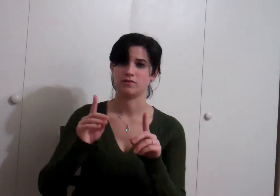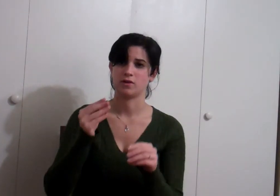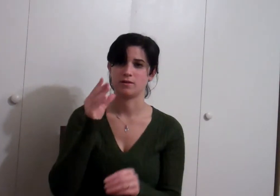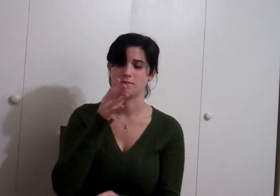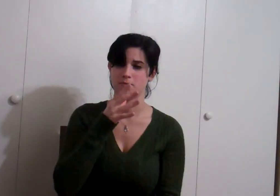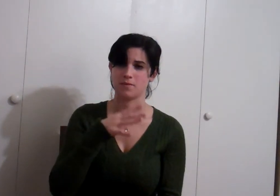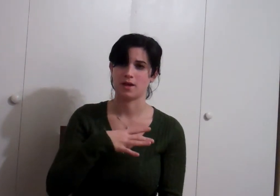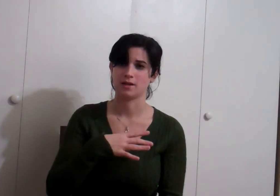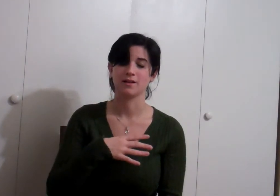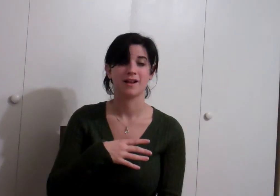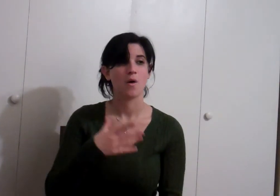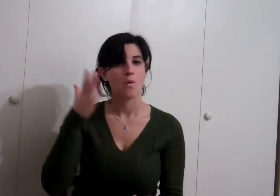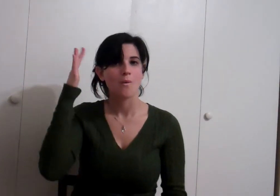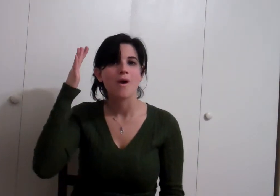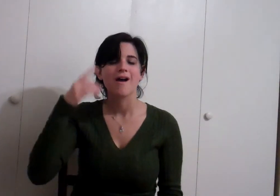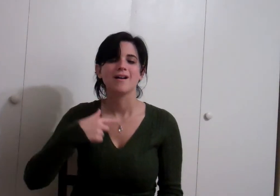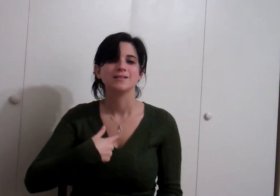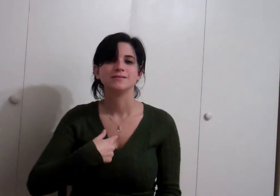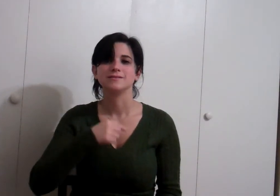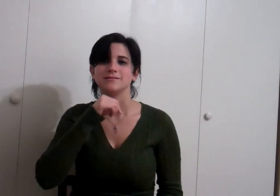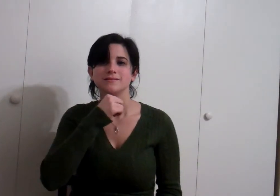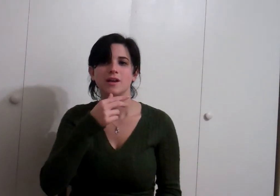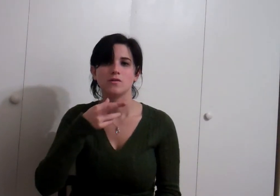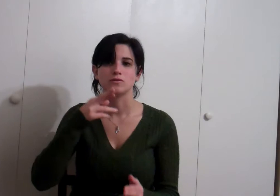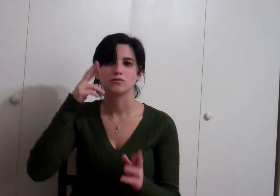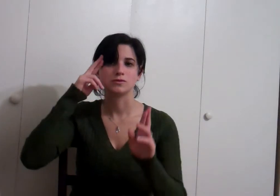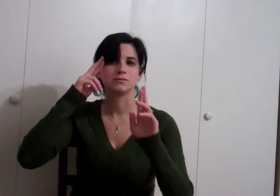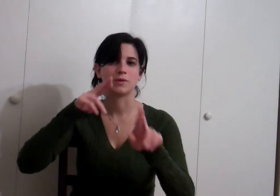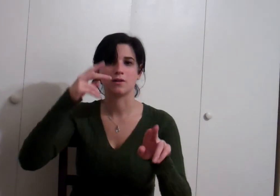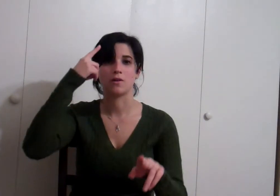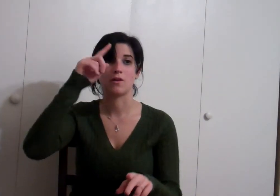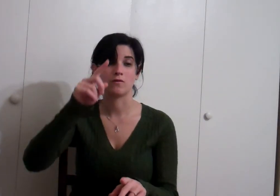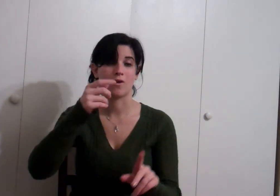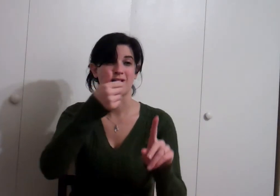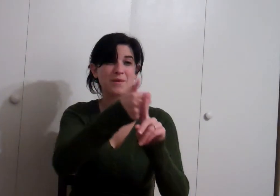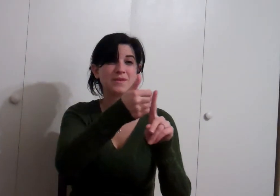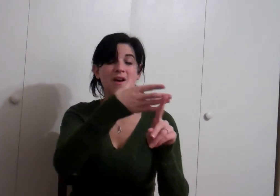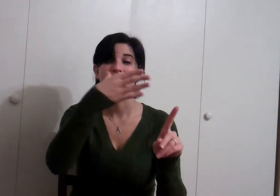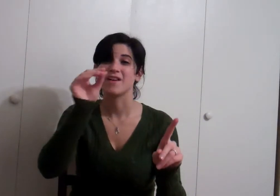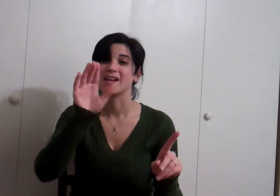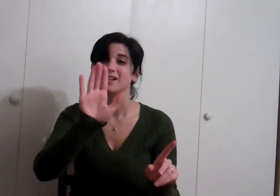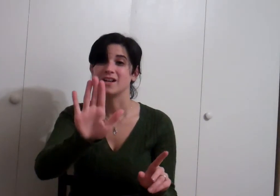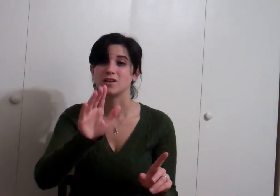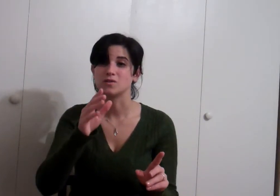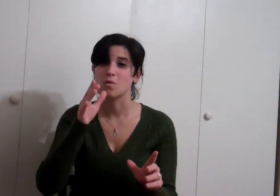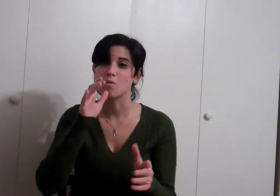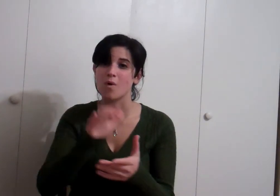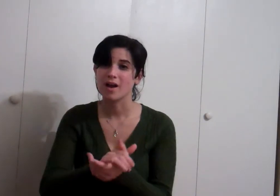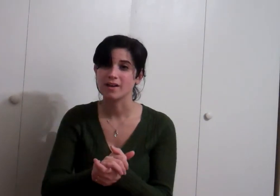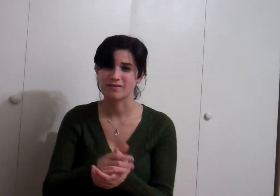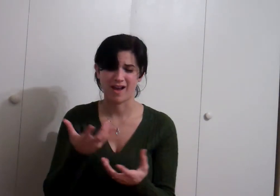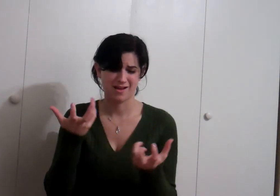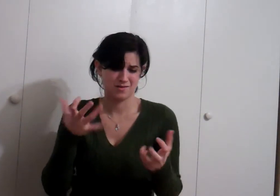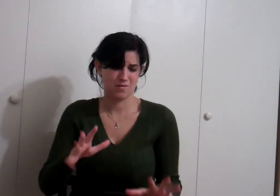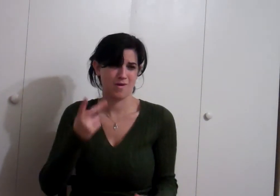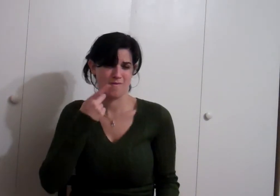and to him. And so this, I just think it's disrespectful to his wife, and I don't want to see him doing it. So it doesn't